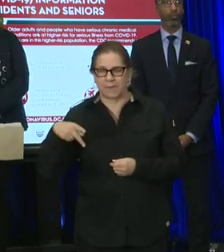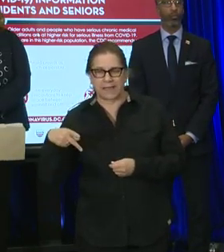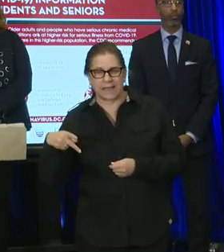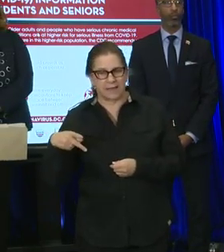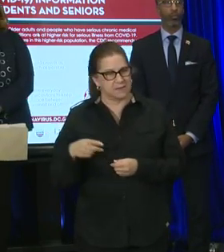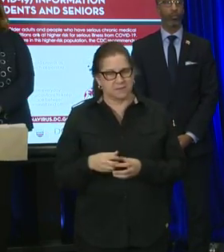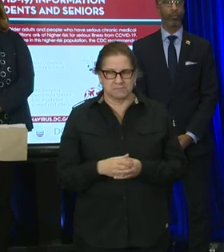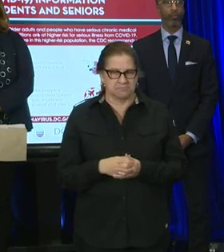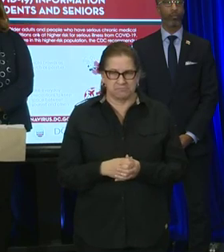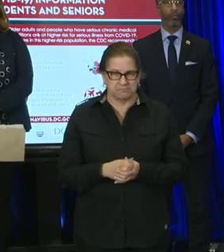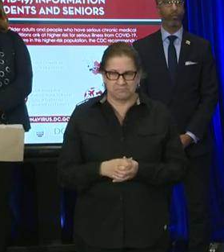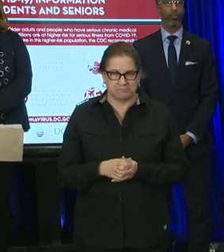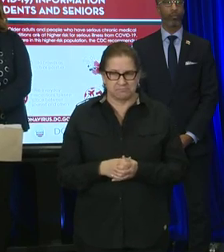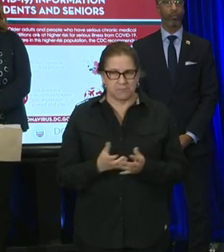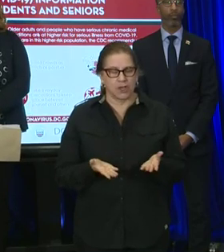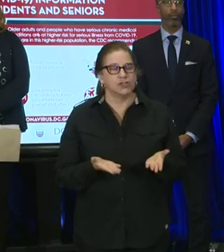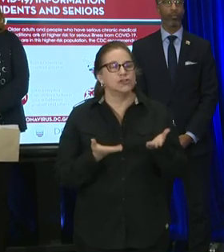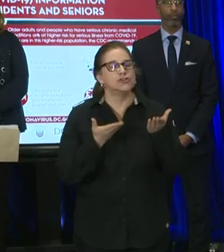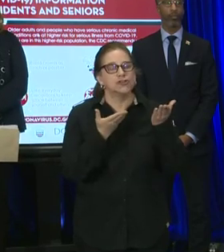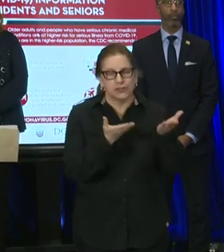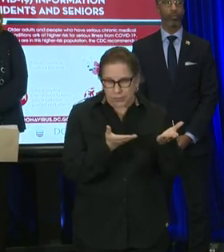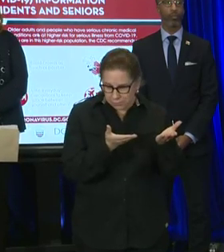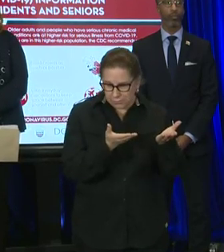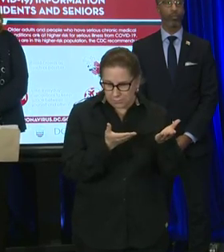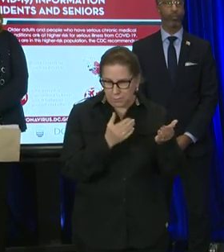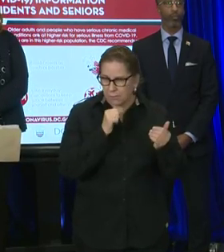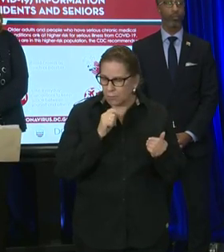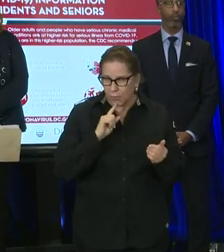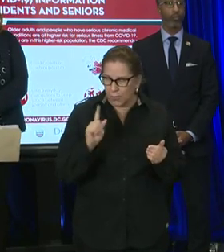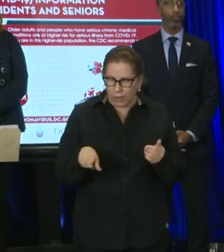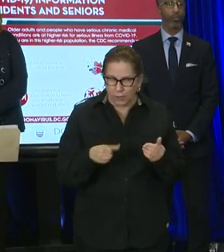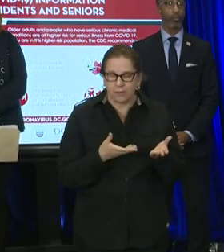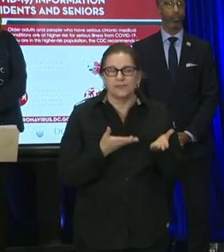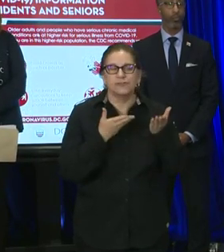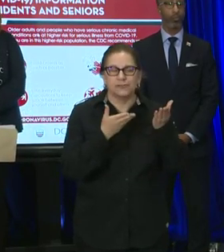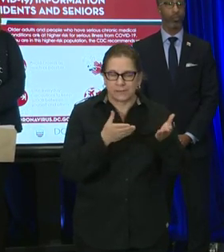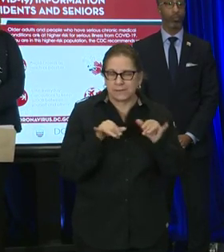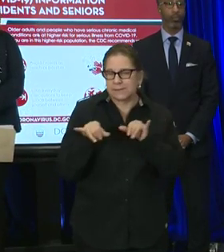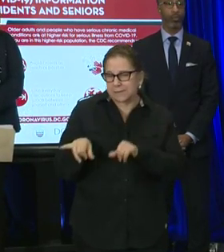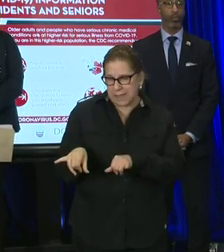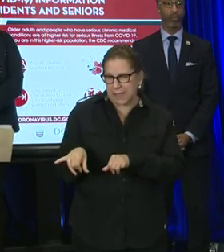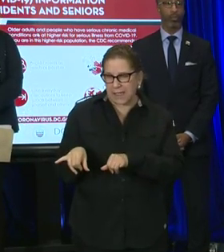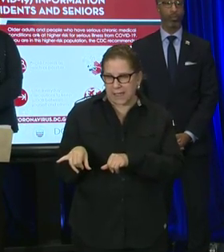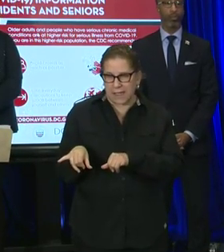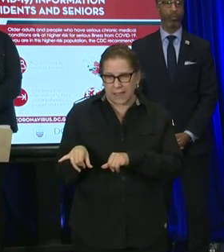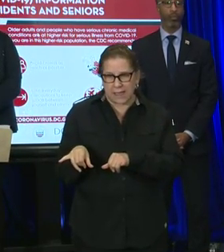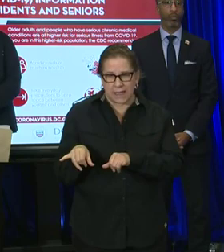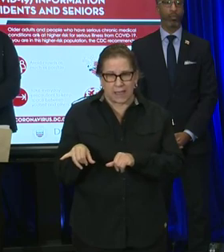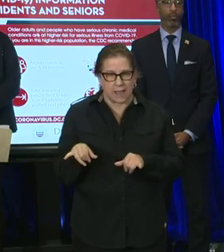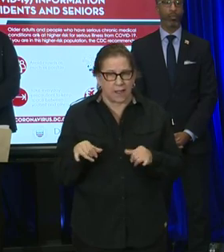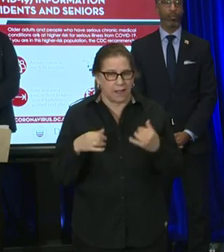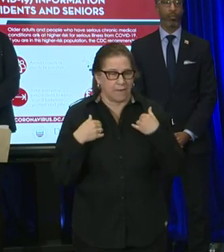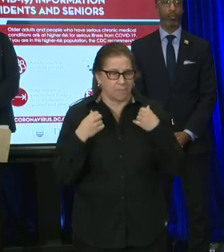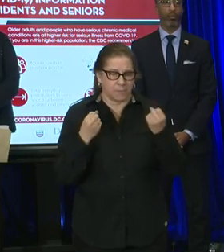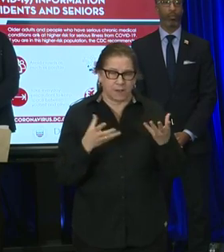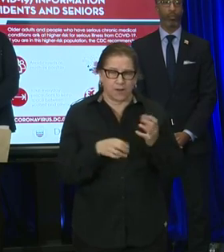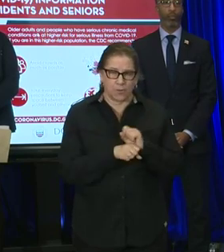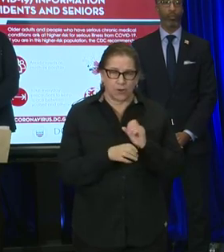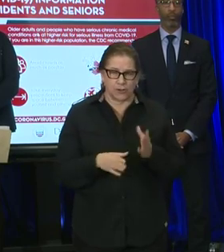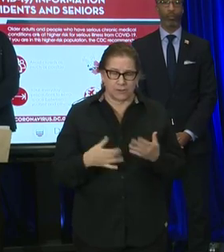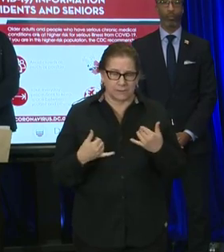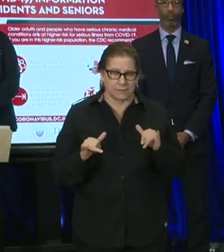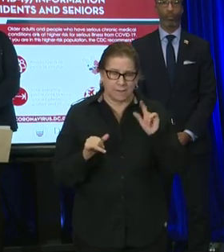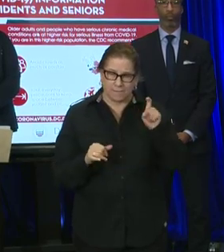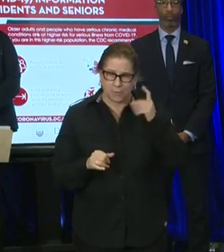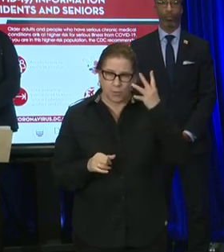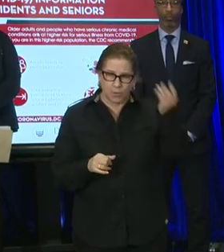stay indoors. We have a number of workers that are going to continue to be working throughout our